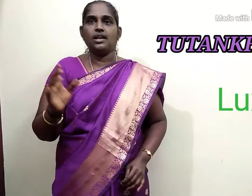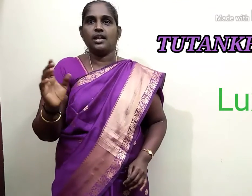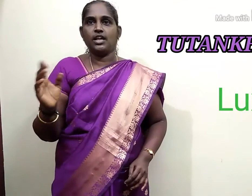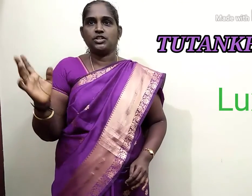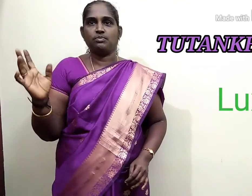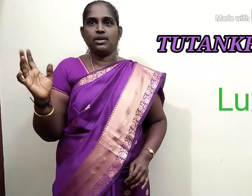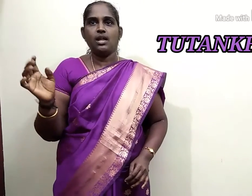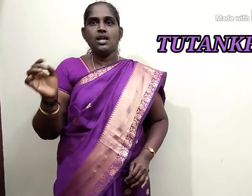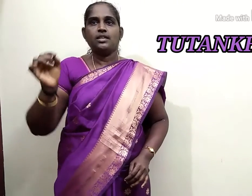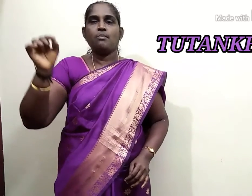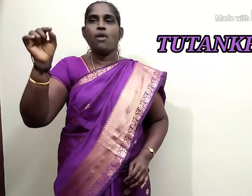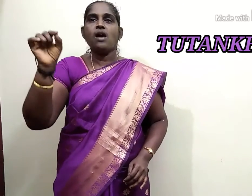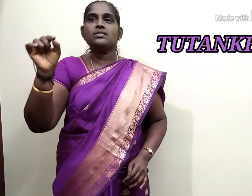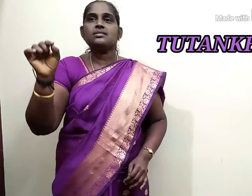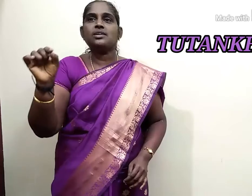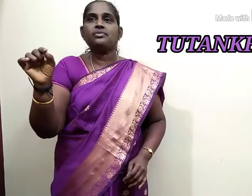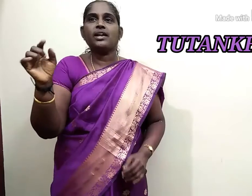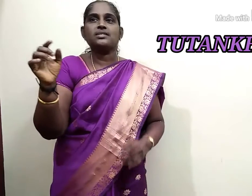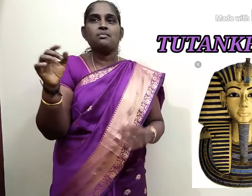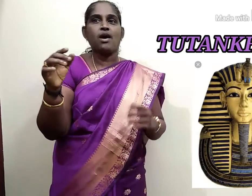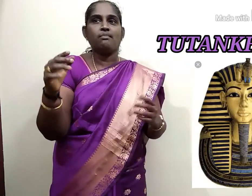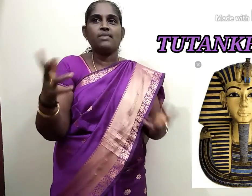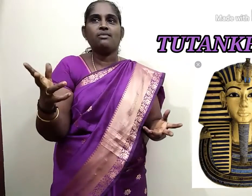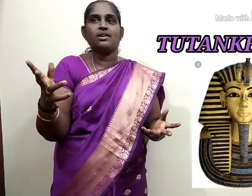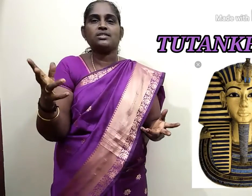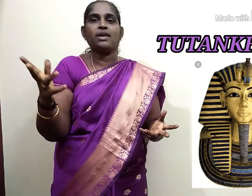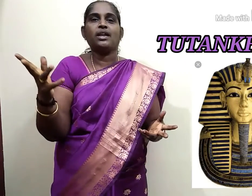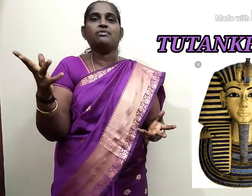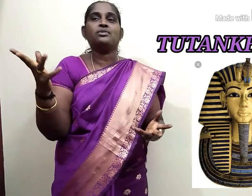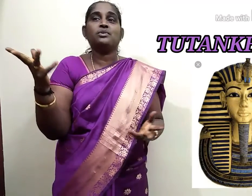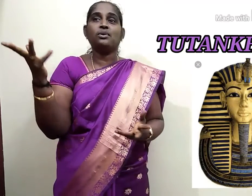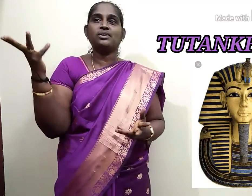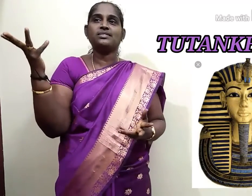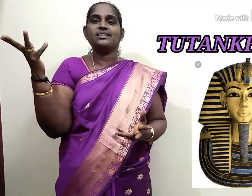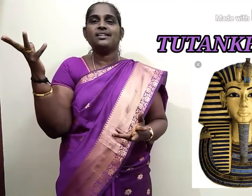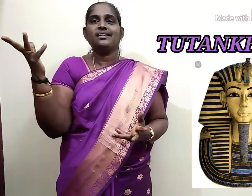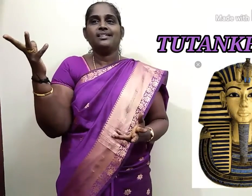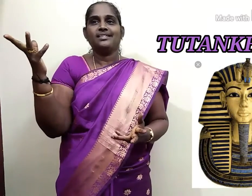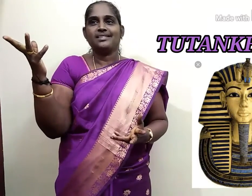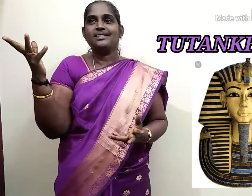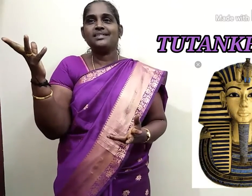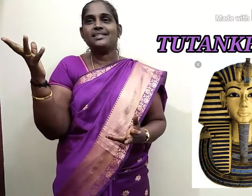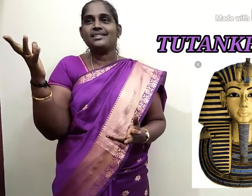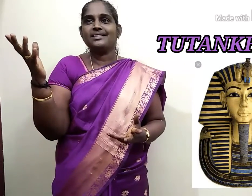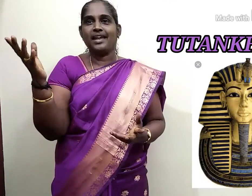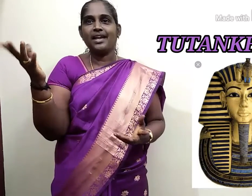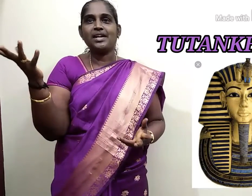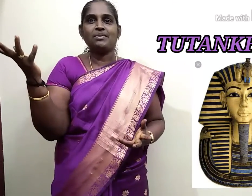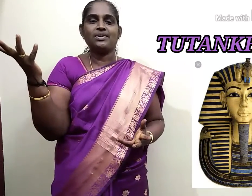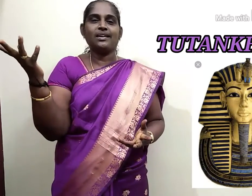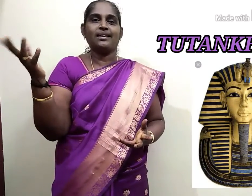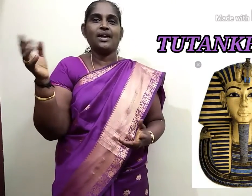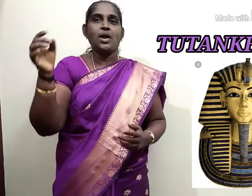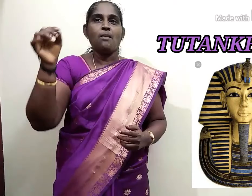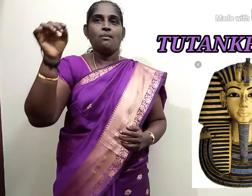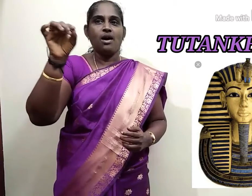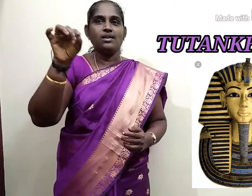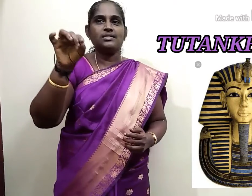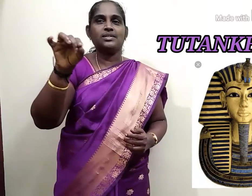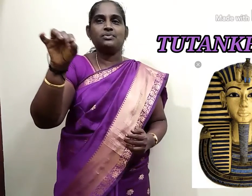in Egypt. The mask of his mummy was made of gold. Isn't it, children? Think about that. Mask of